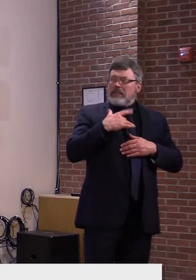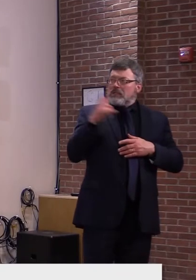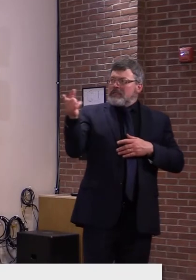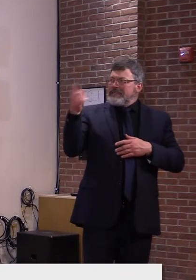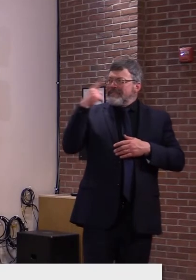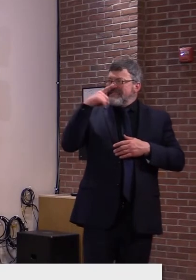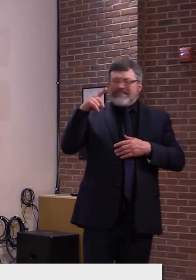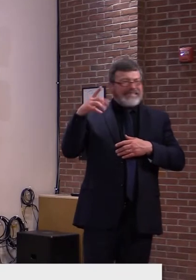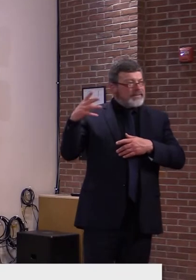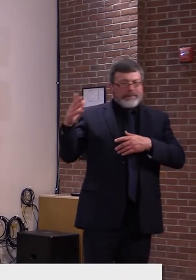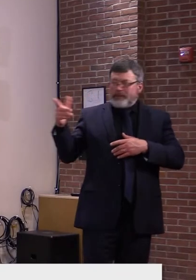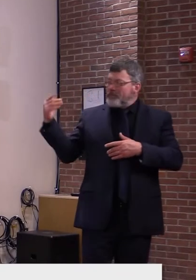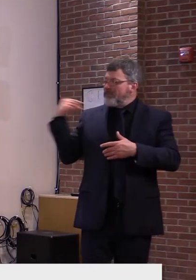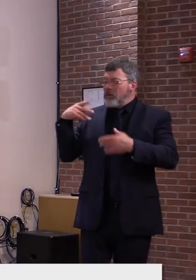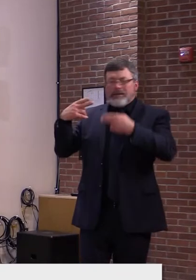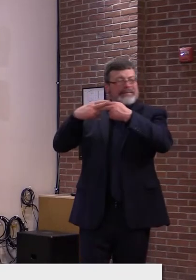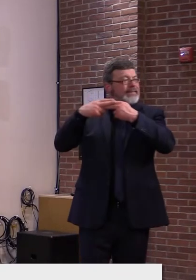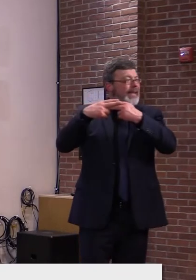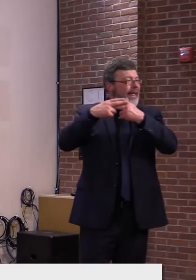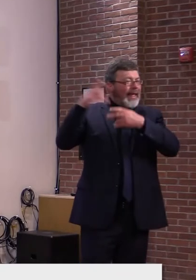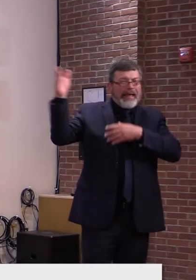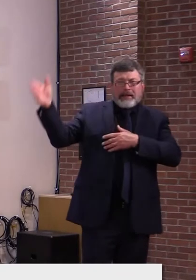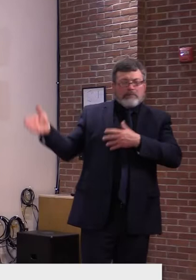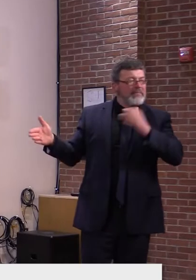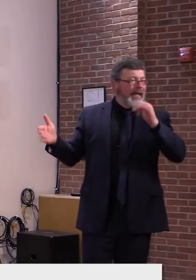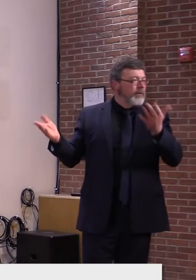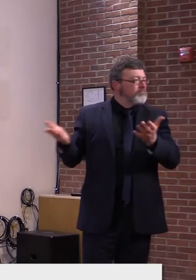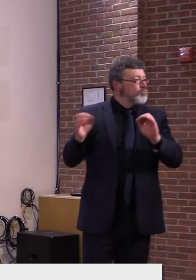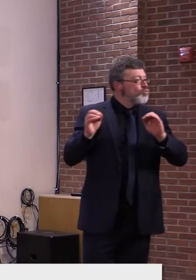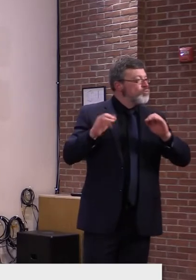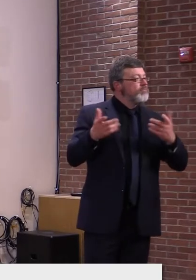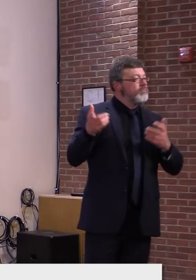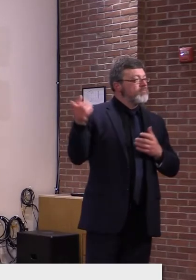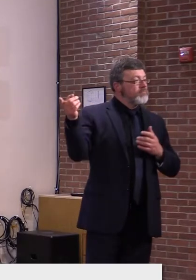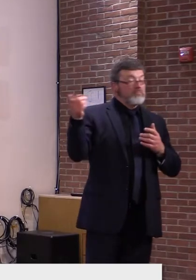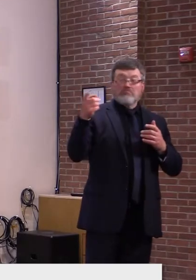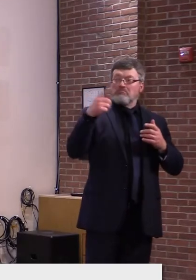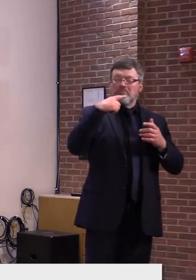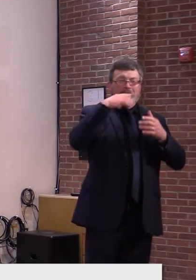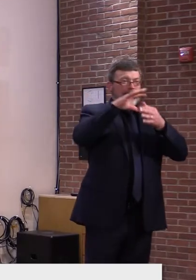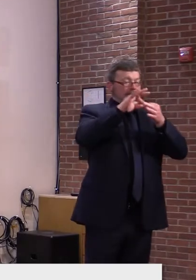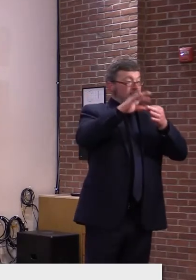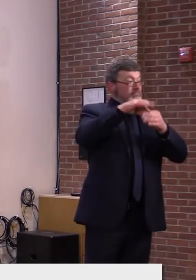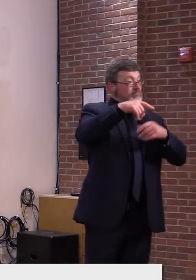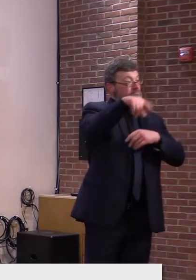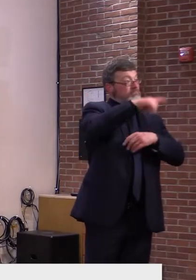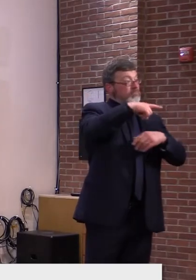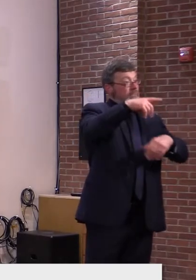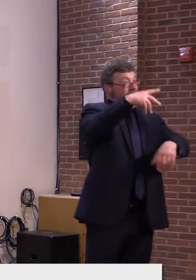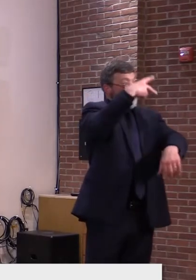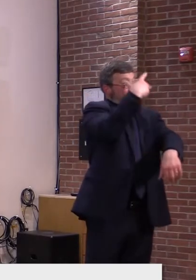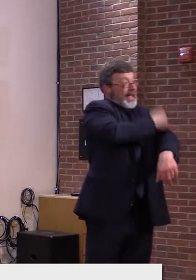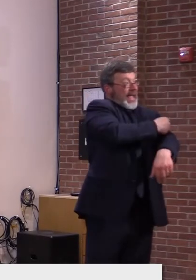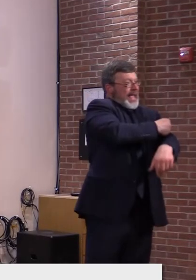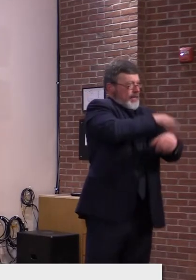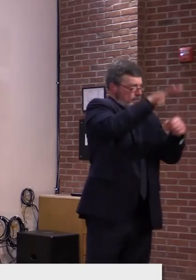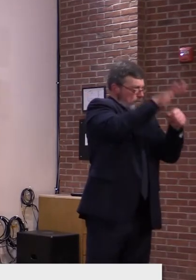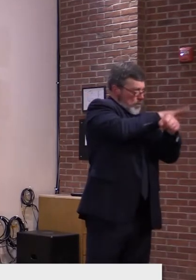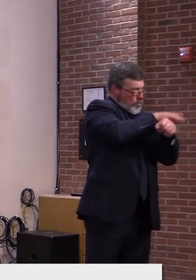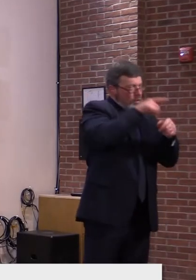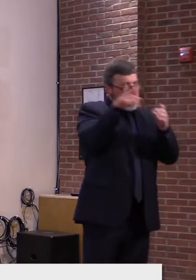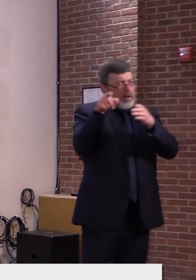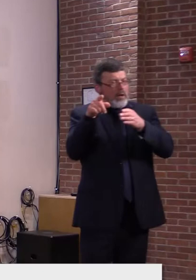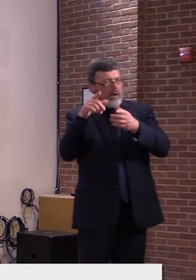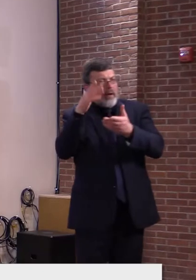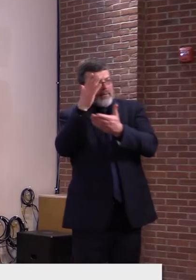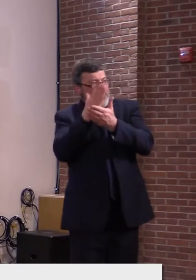I'm wrong interpreting this. It looks like the not fully vaccinated case rate and the fully vaccinated case rate has both increased by the